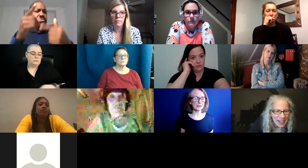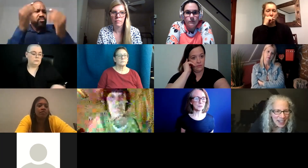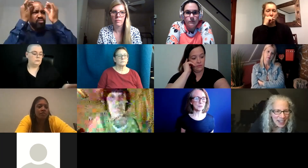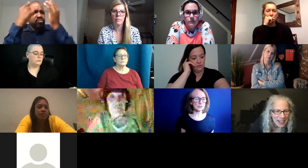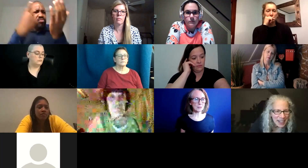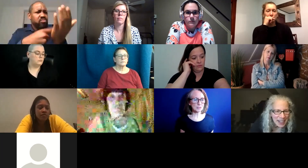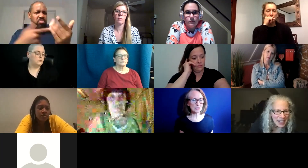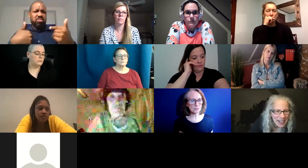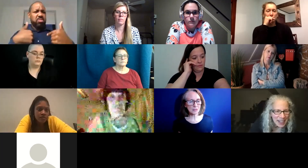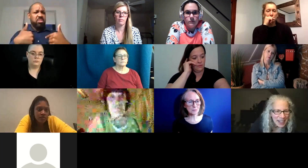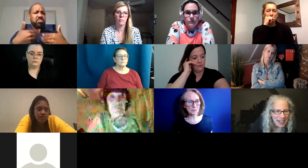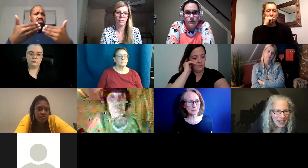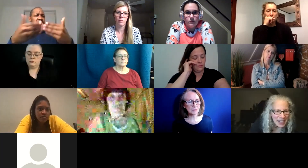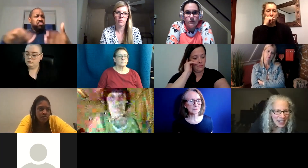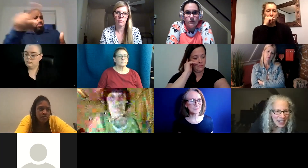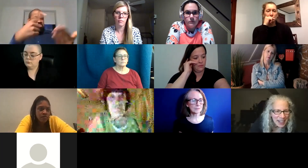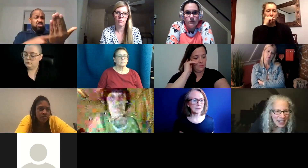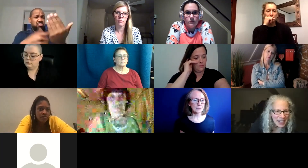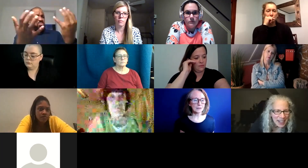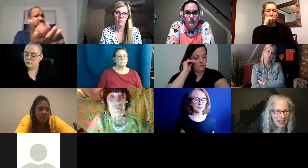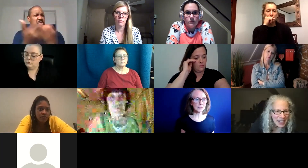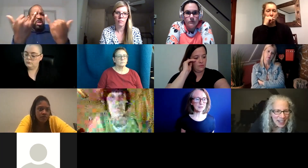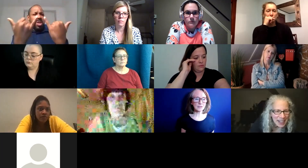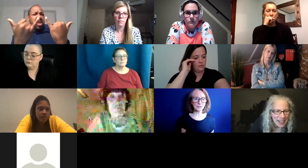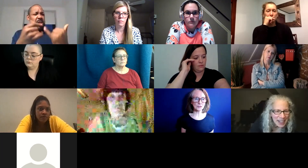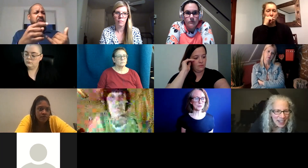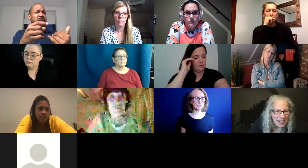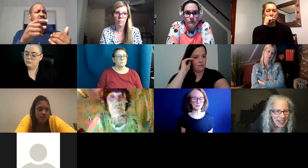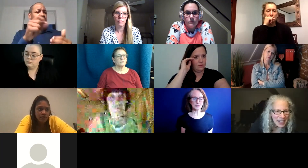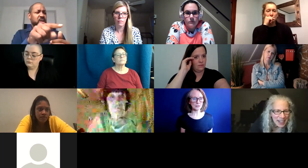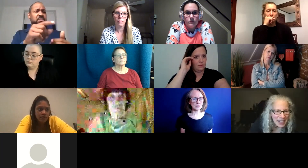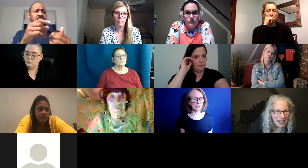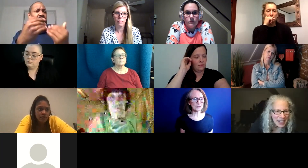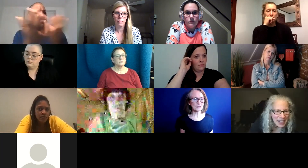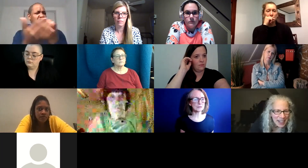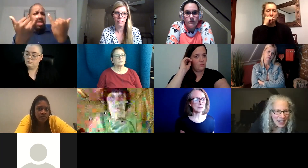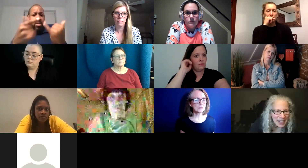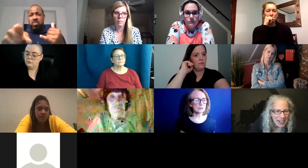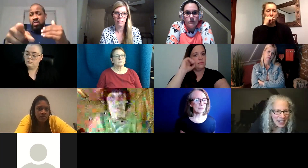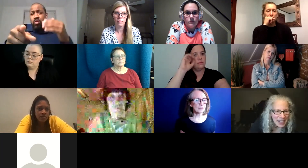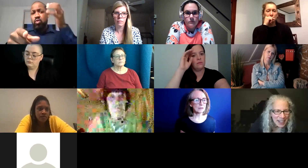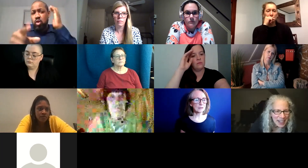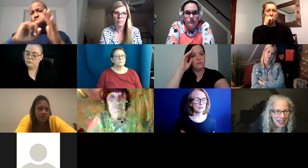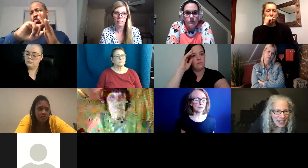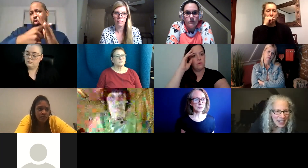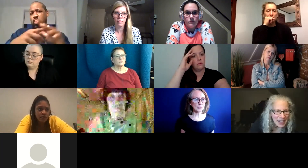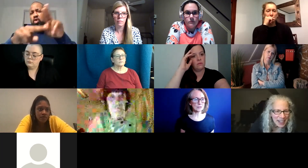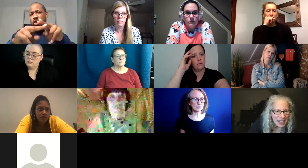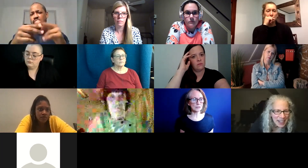want to establish a date for that meeting. And I'm going to leave that to you. This is your chance. What would you guys like to talk